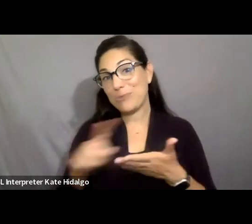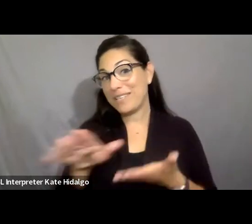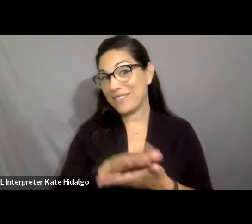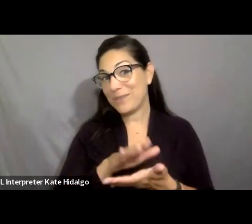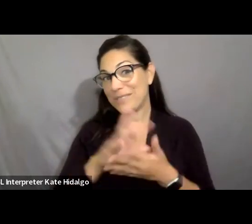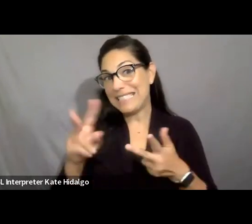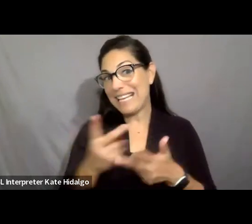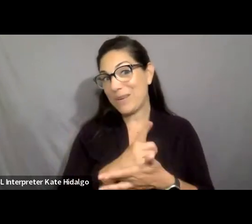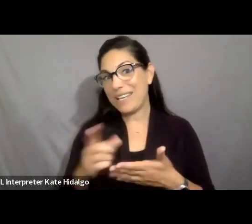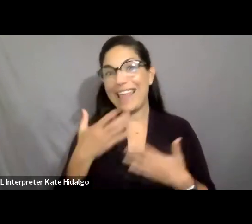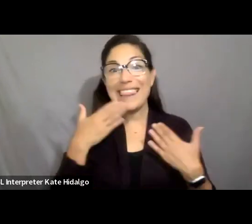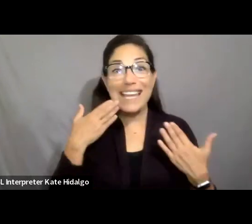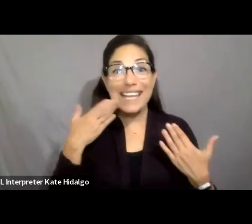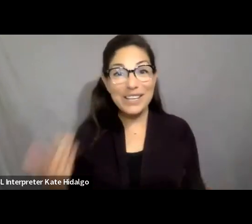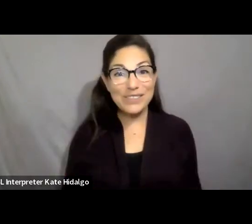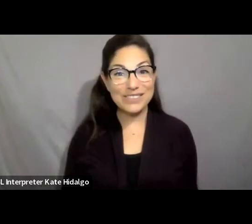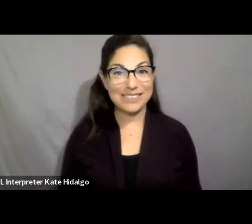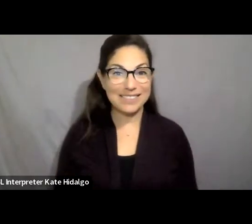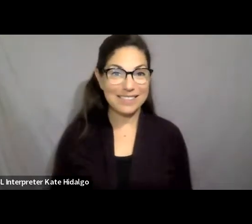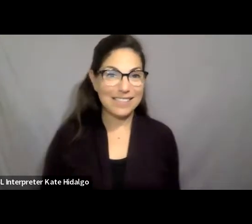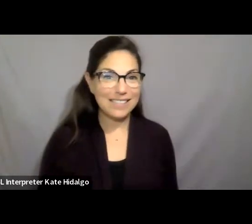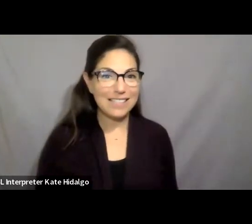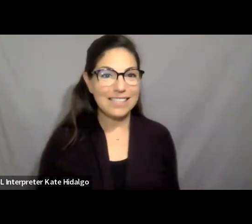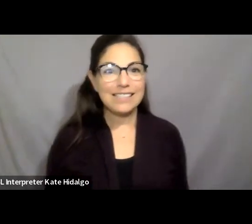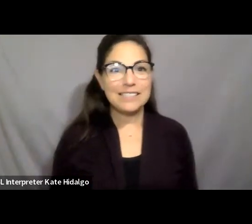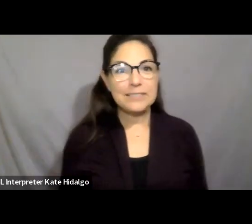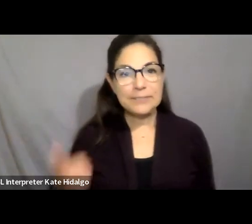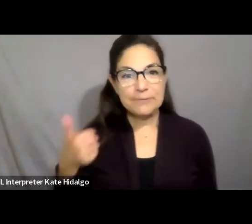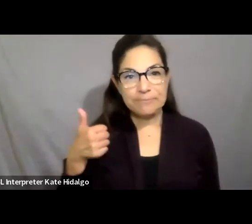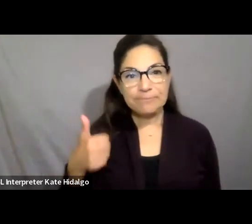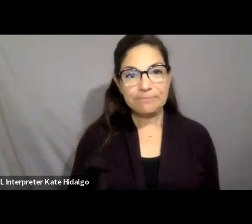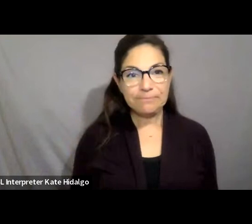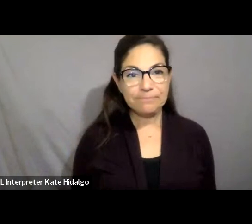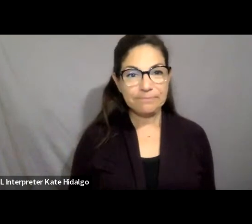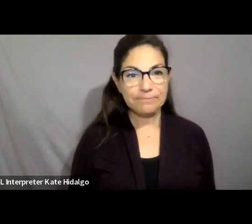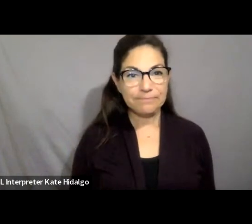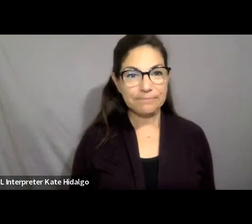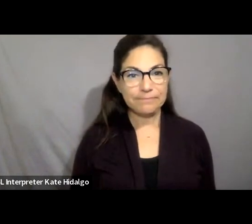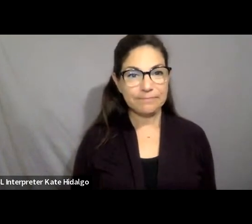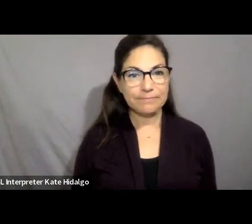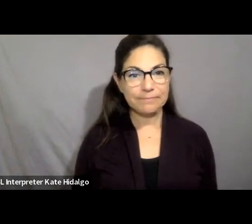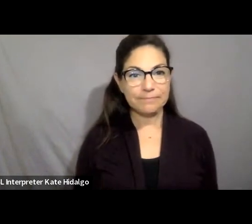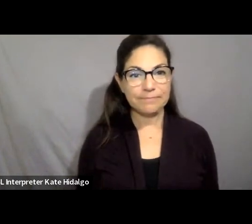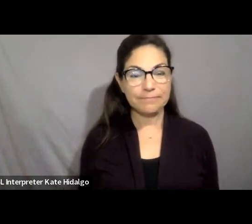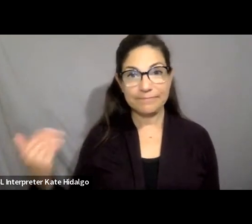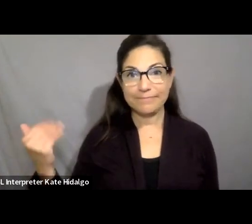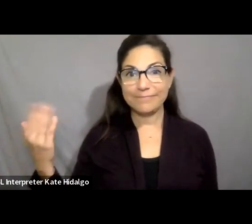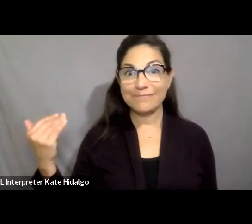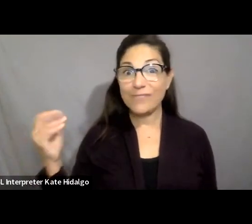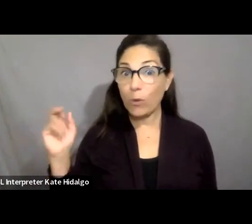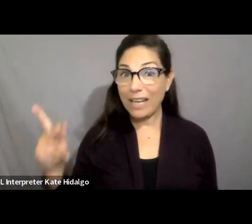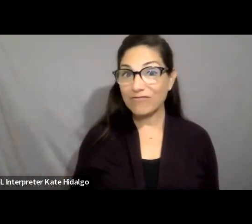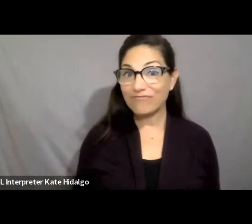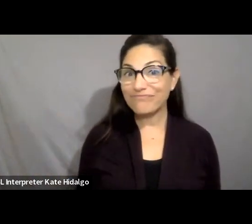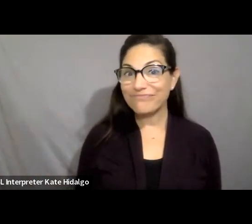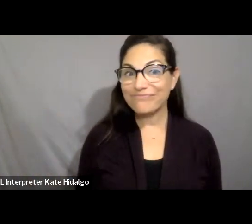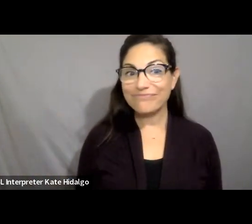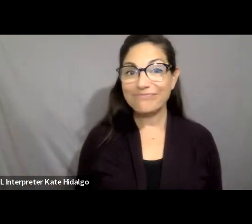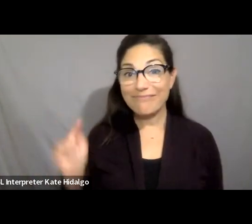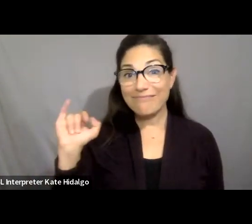week of school. Thank you. Very good. Yes. Okay.